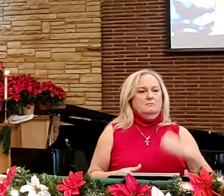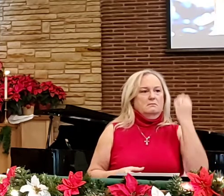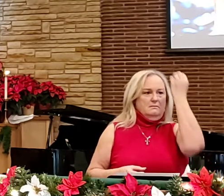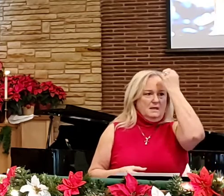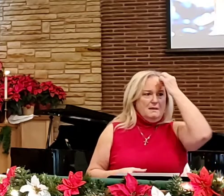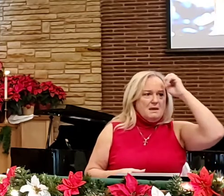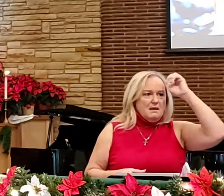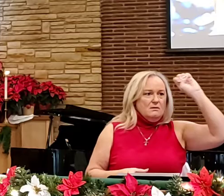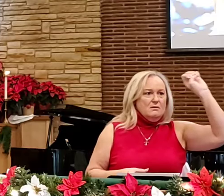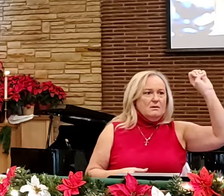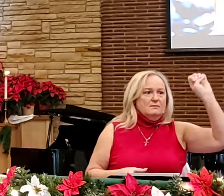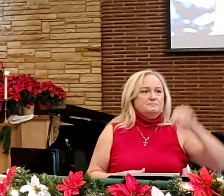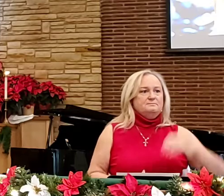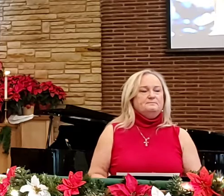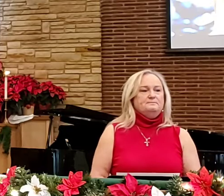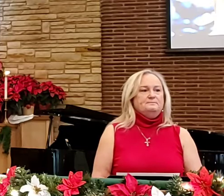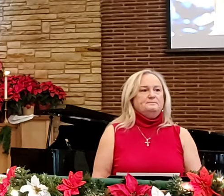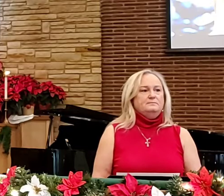Emmanuel.